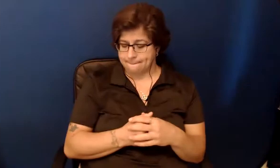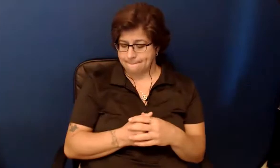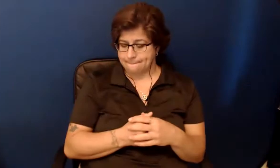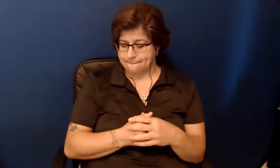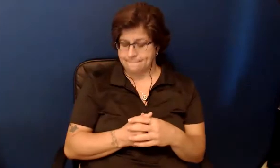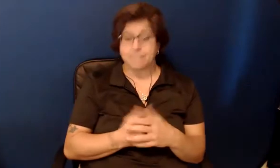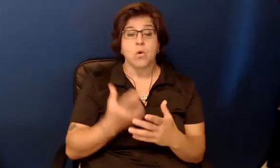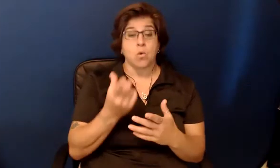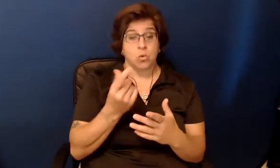I was to take